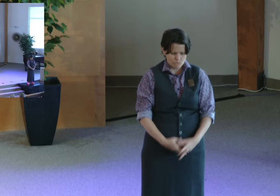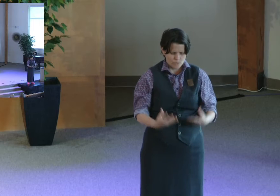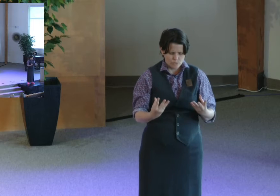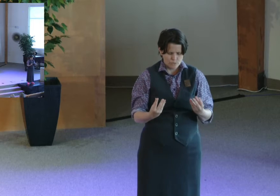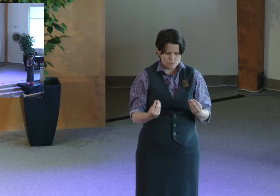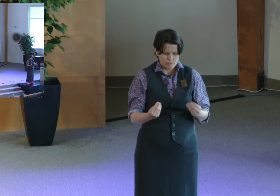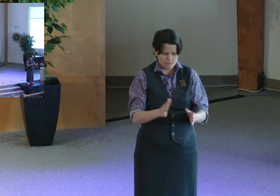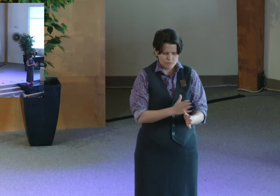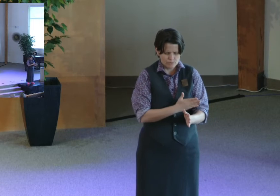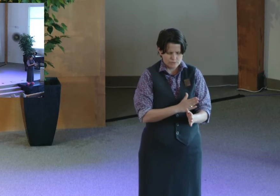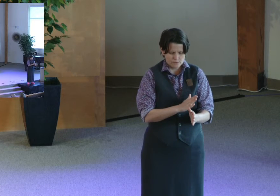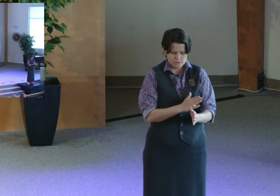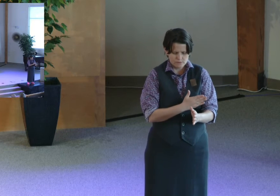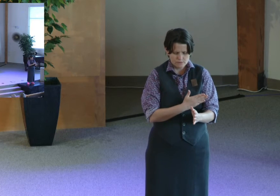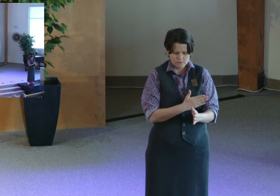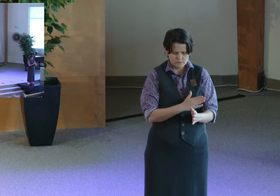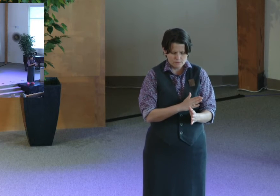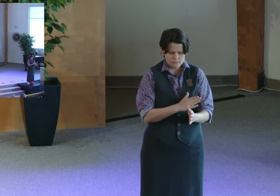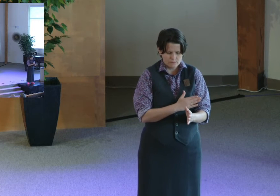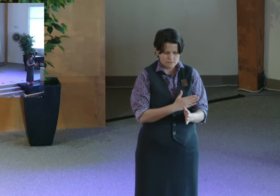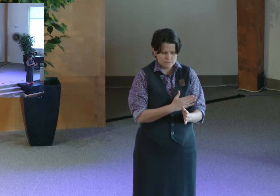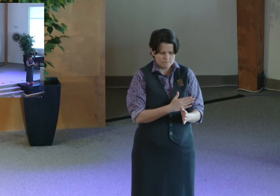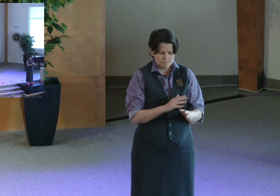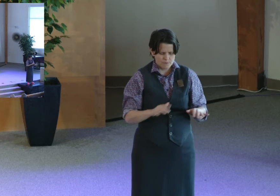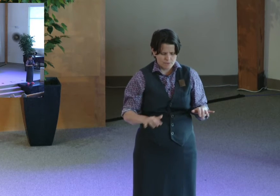Let's take that nice deep breath in